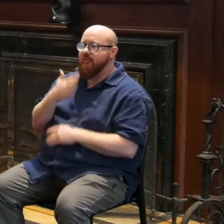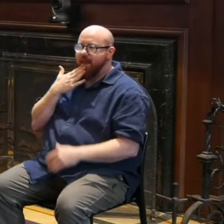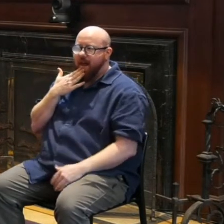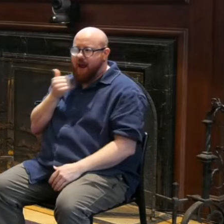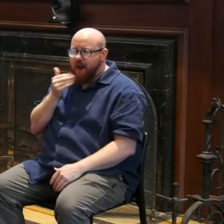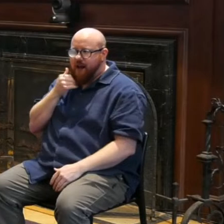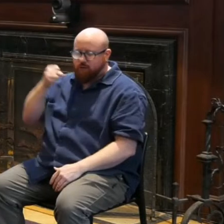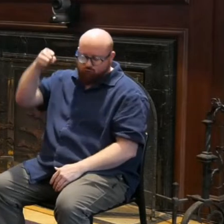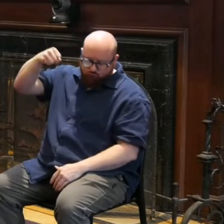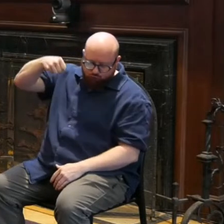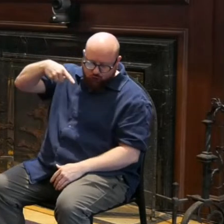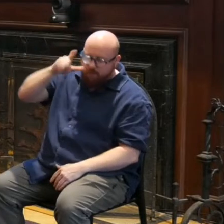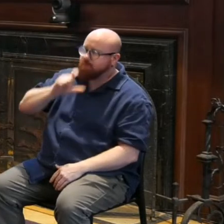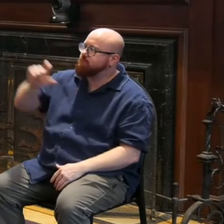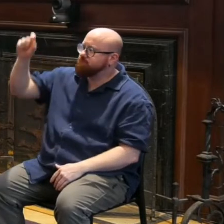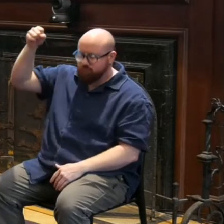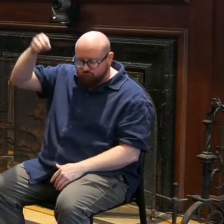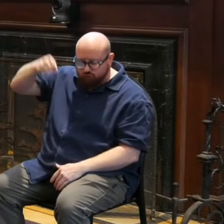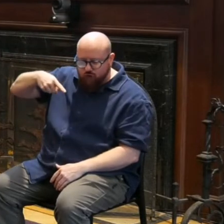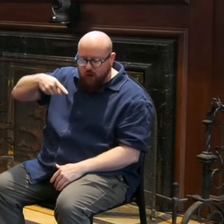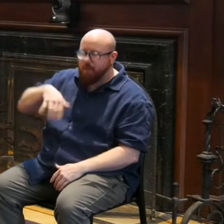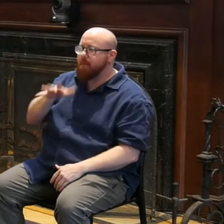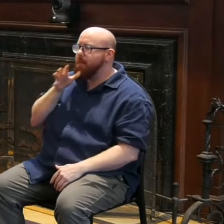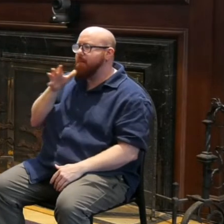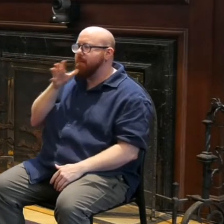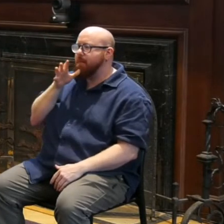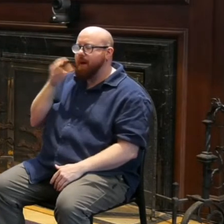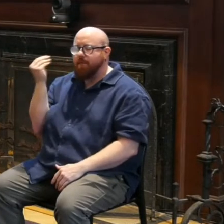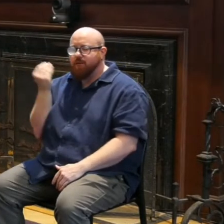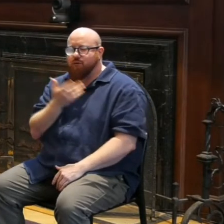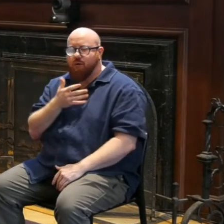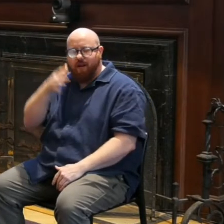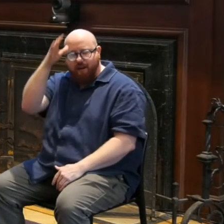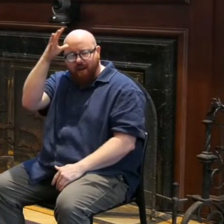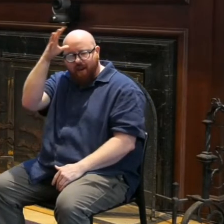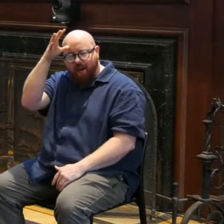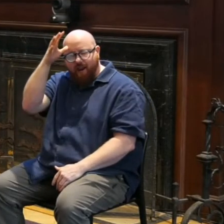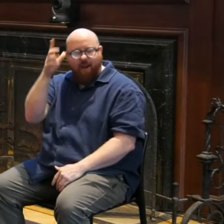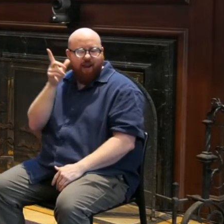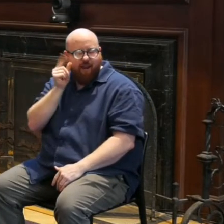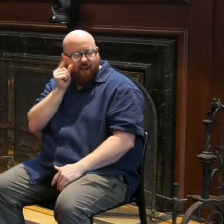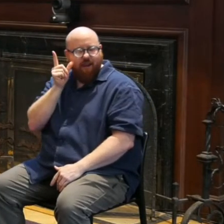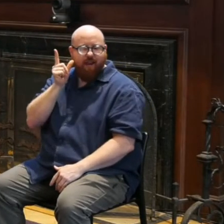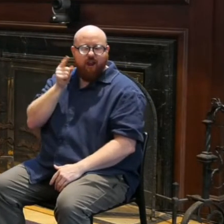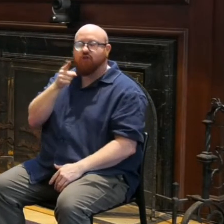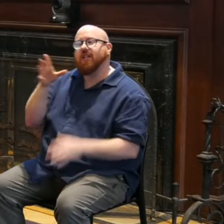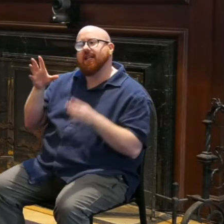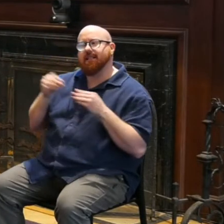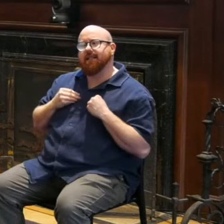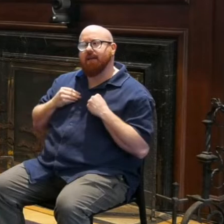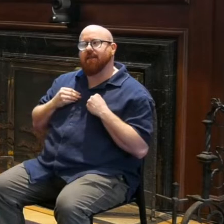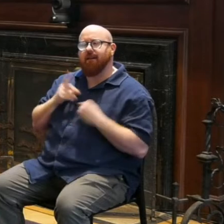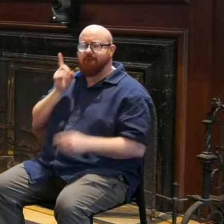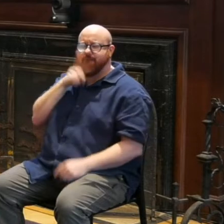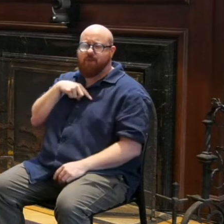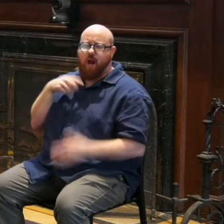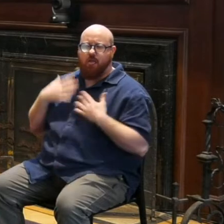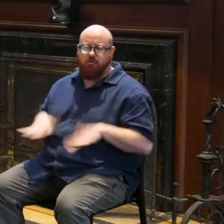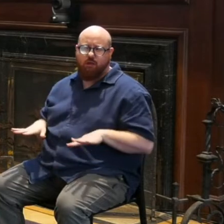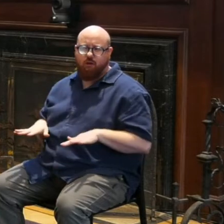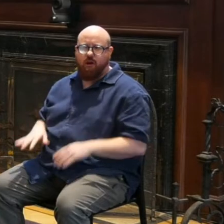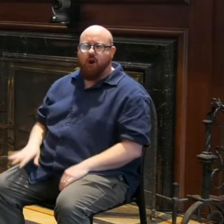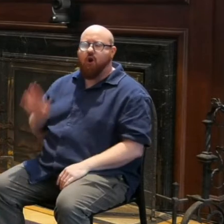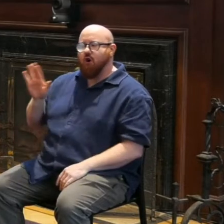the moon, how mom told it, winking at dad, she accepted synthetics. Her closet, a department